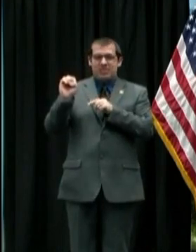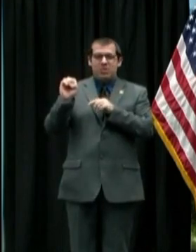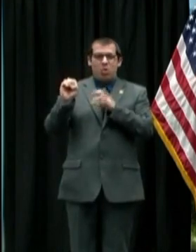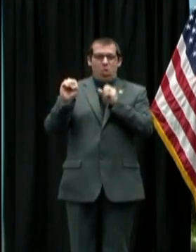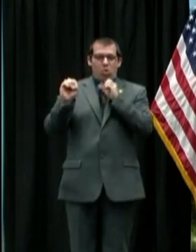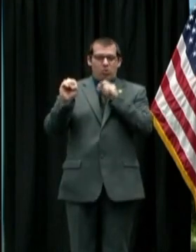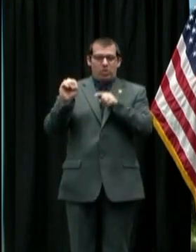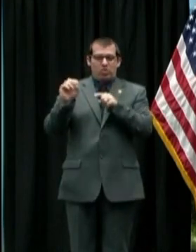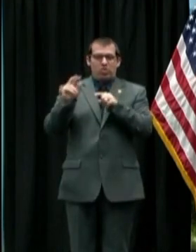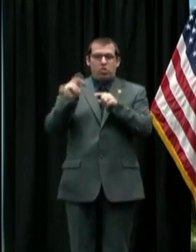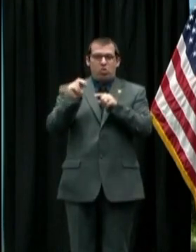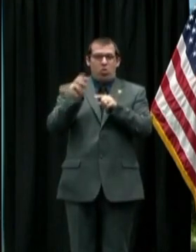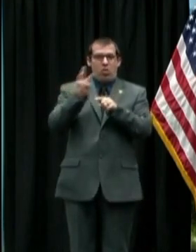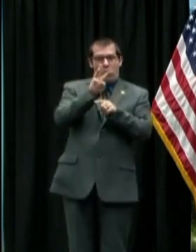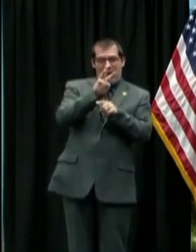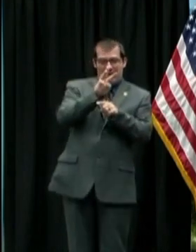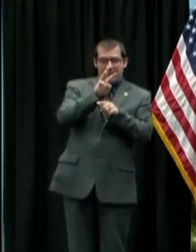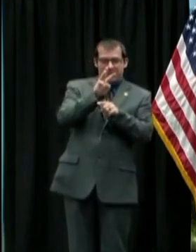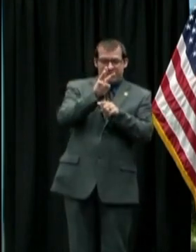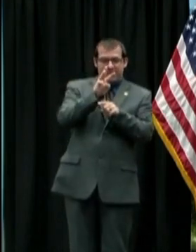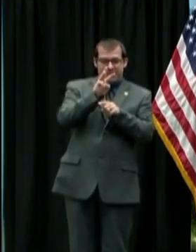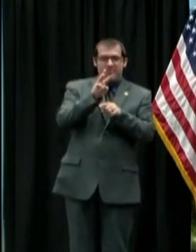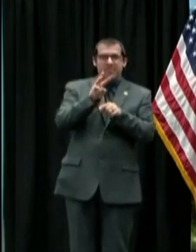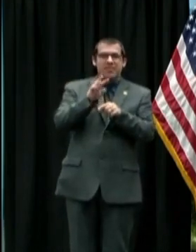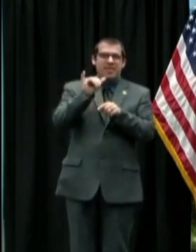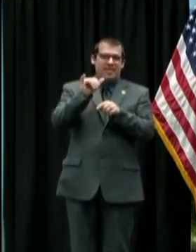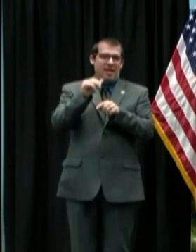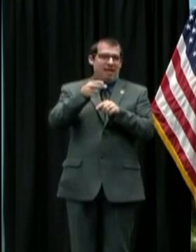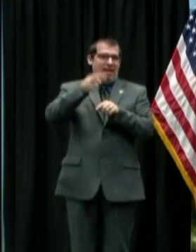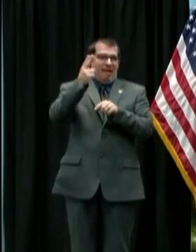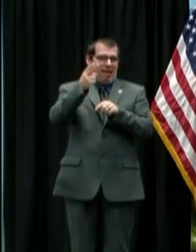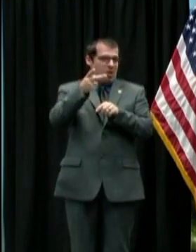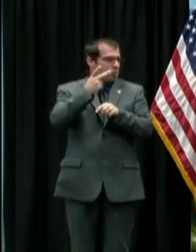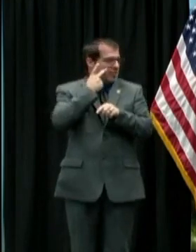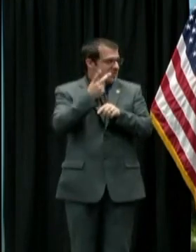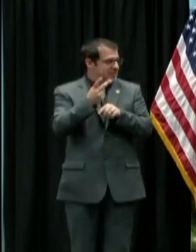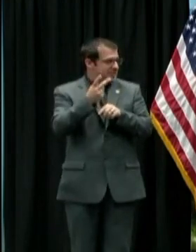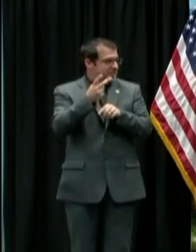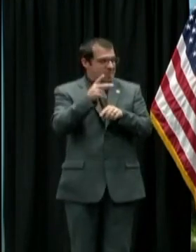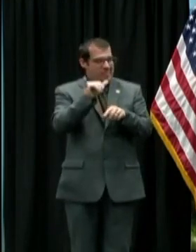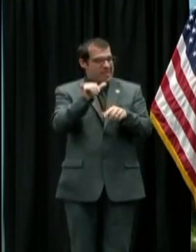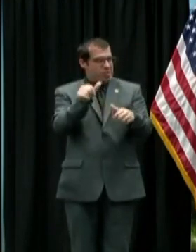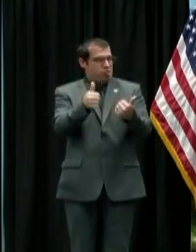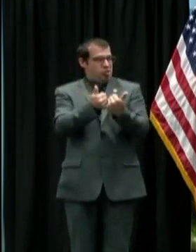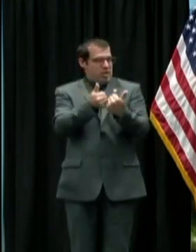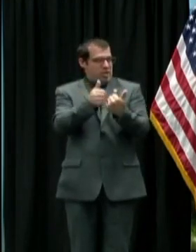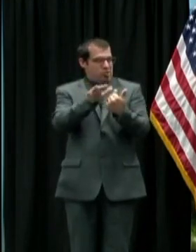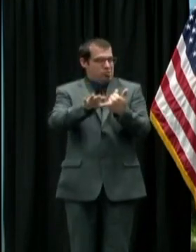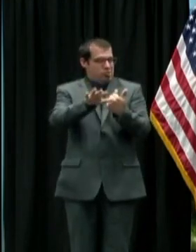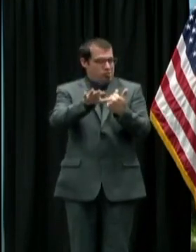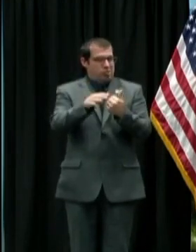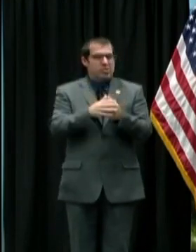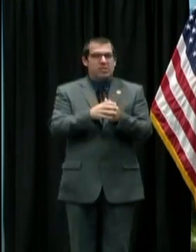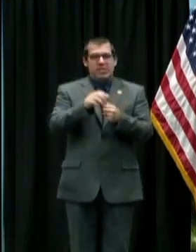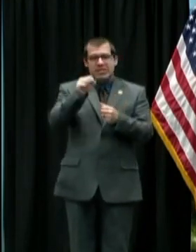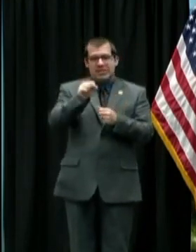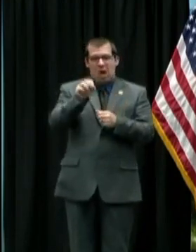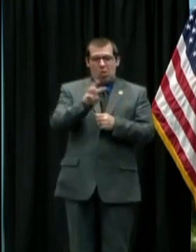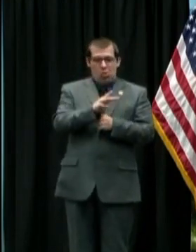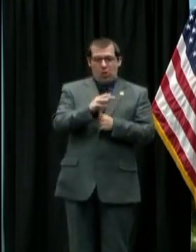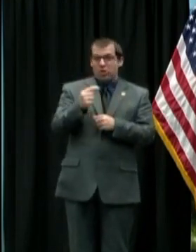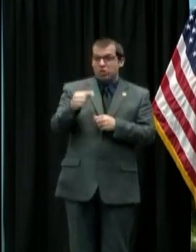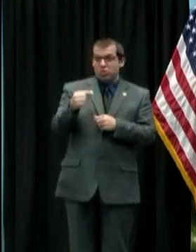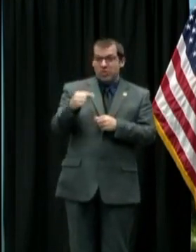the orange is the northwest, and that's the high one there that you see we have a challenge with. The southwest